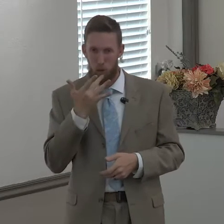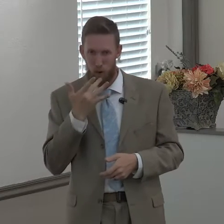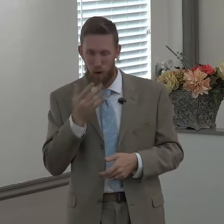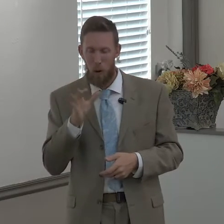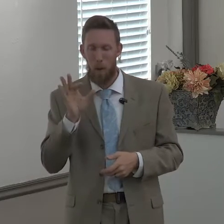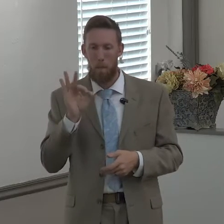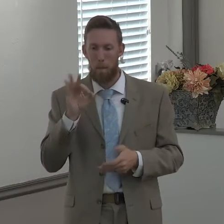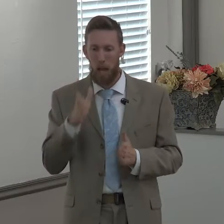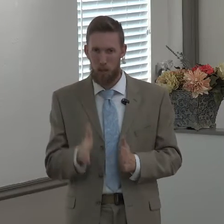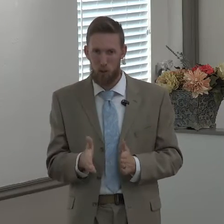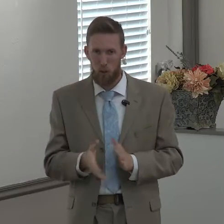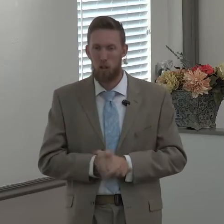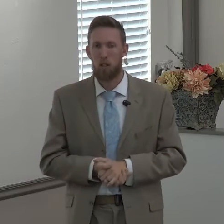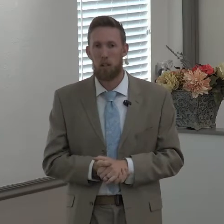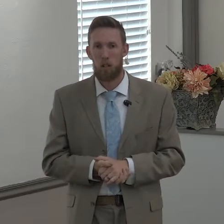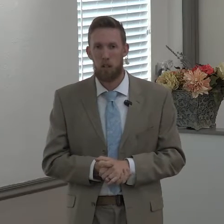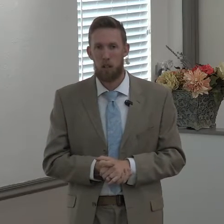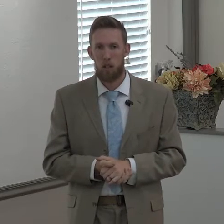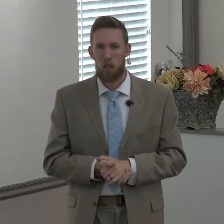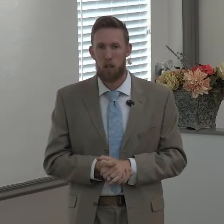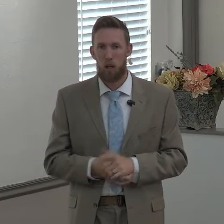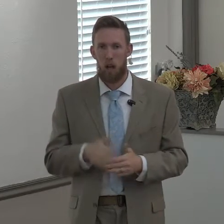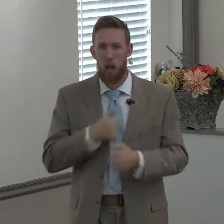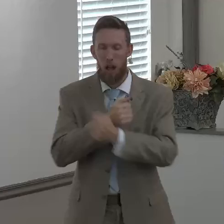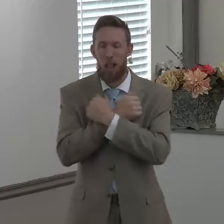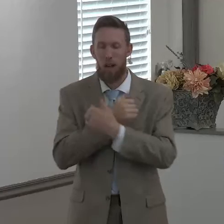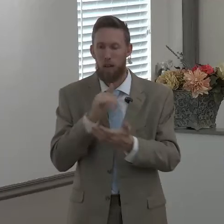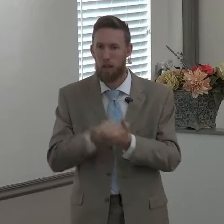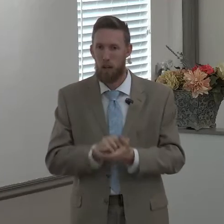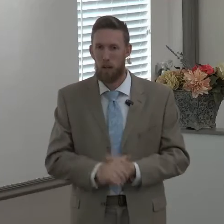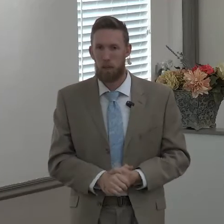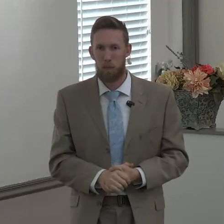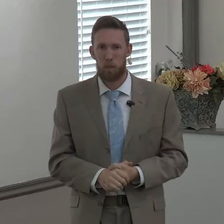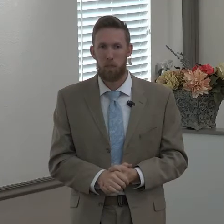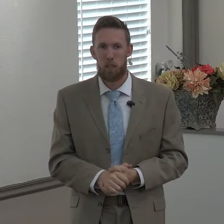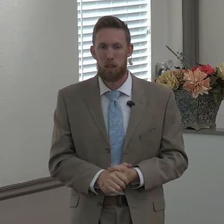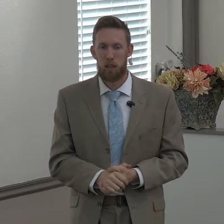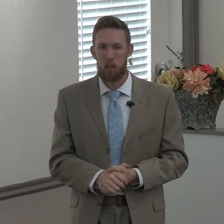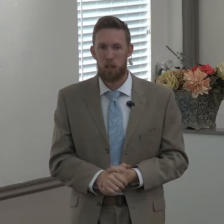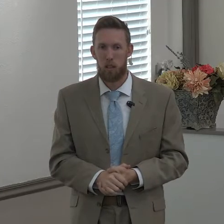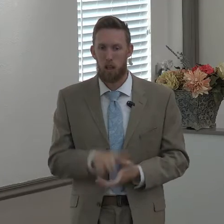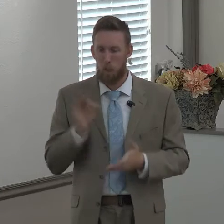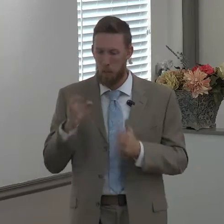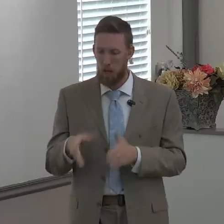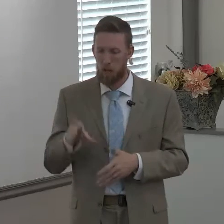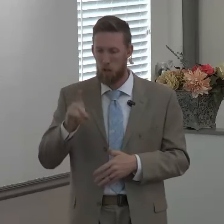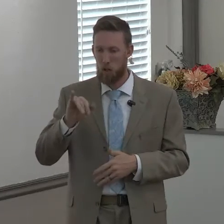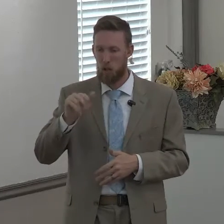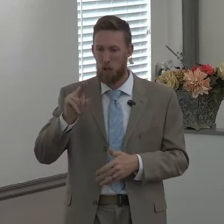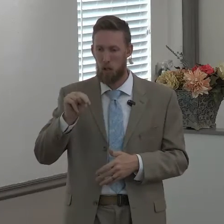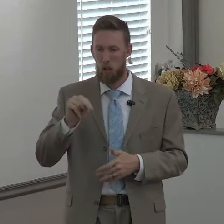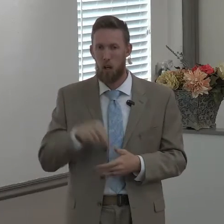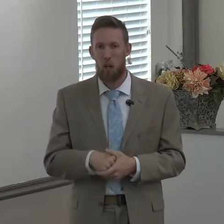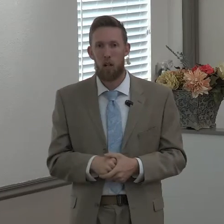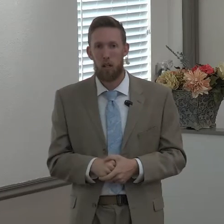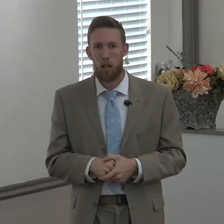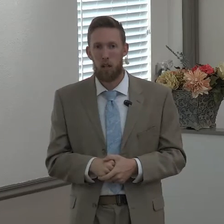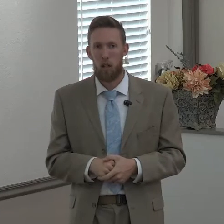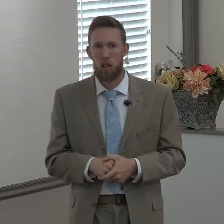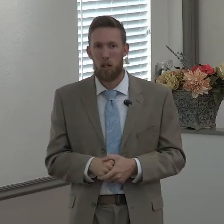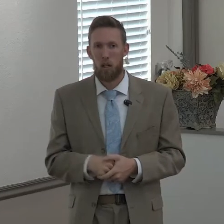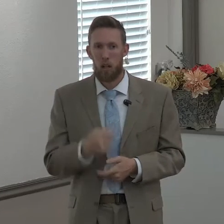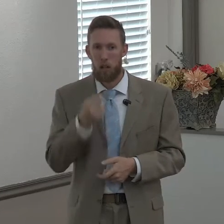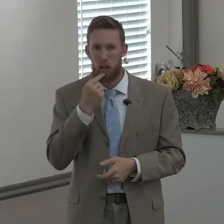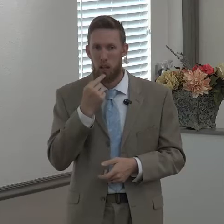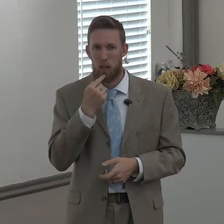Never let this go to your head. By the way, I prefer pastor. So if you want to call me anything,